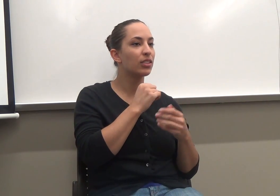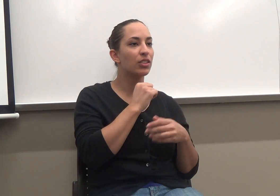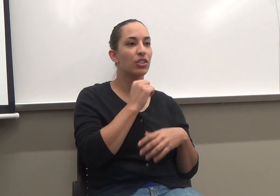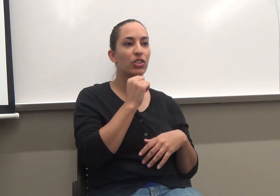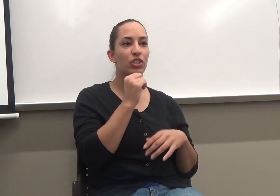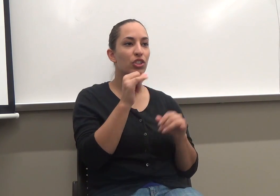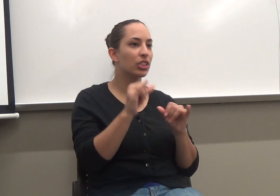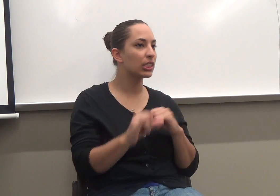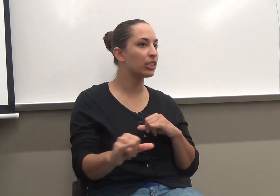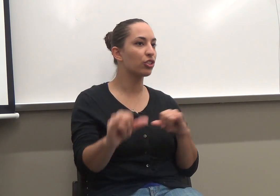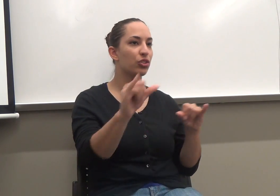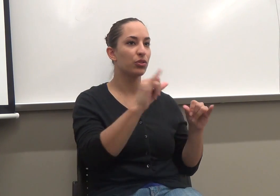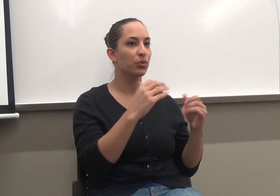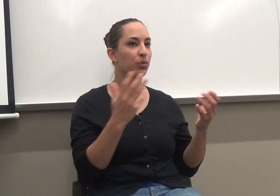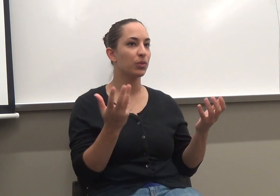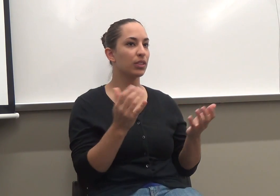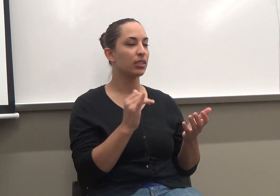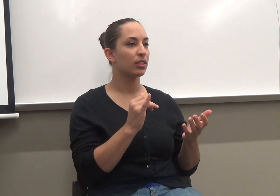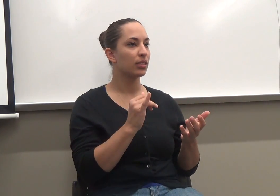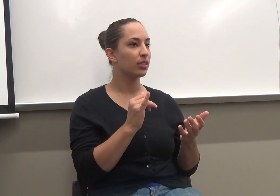non-standard about this?